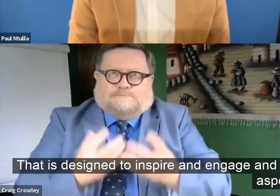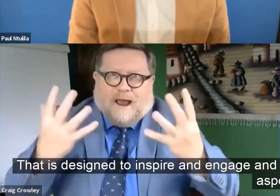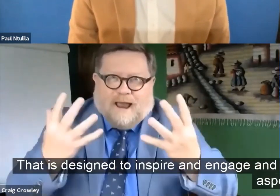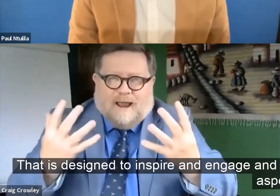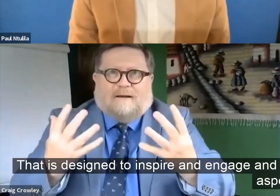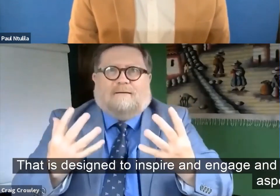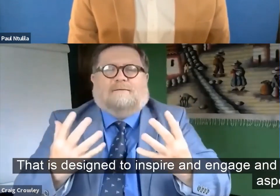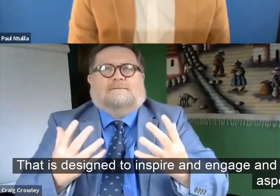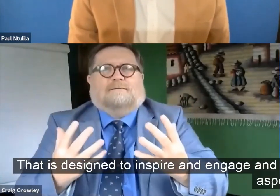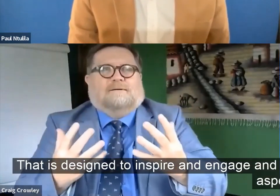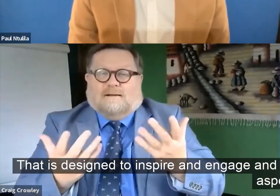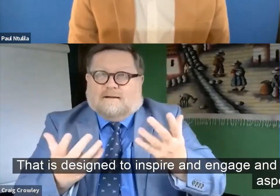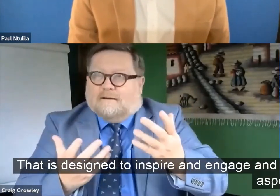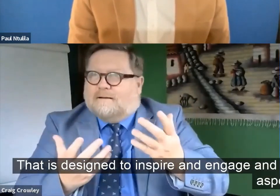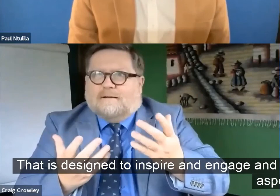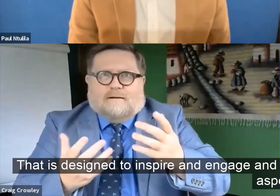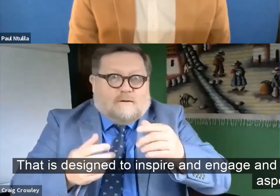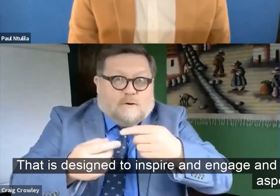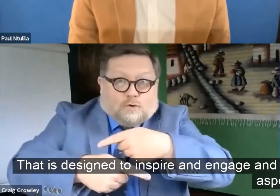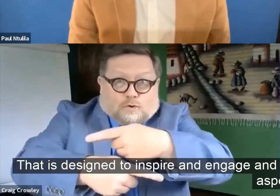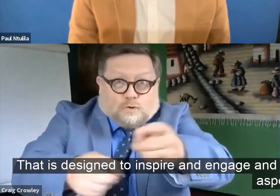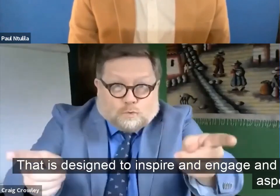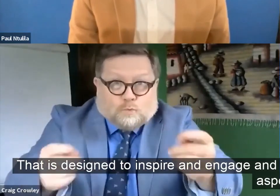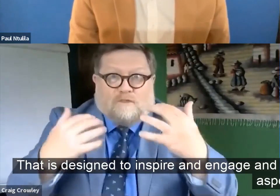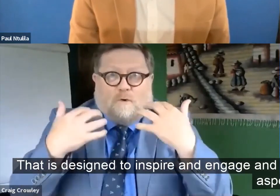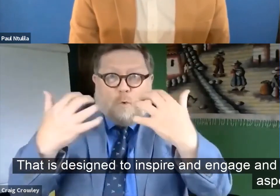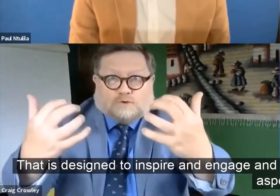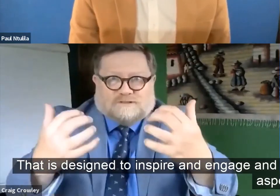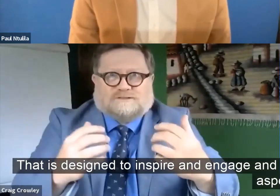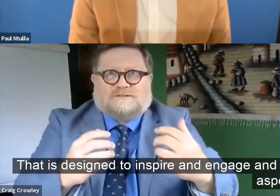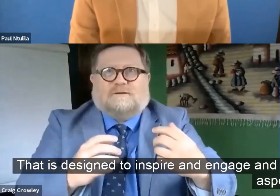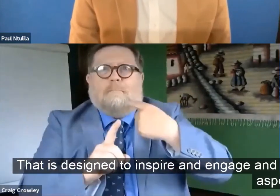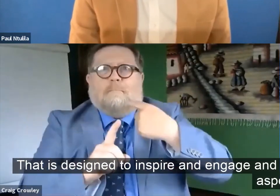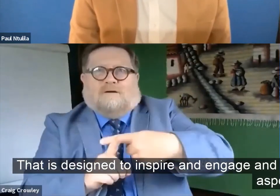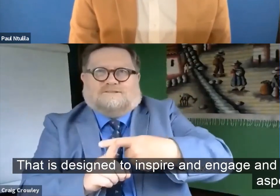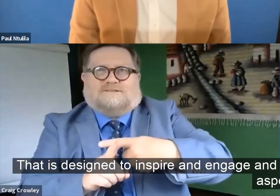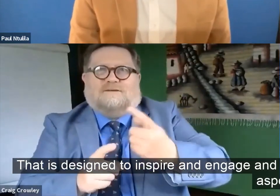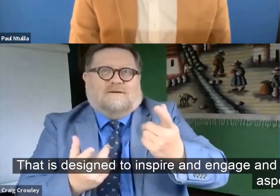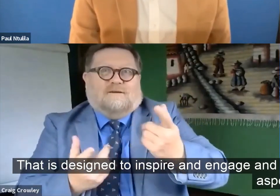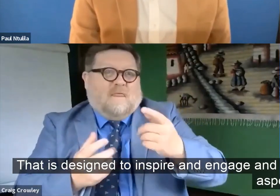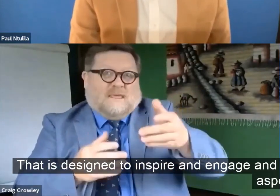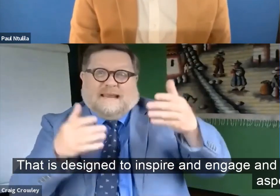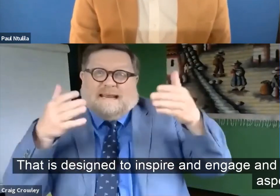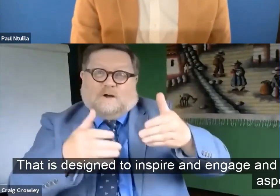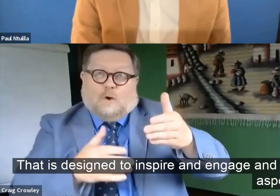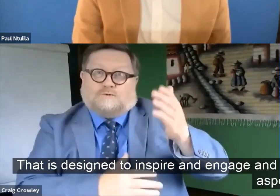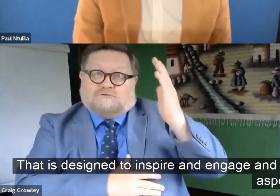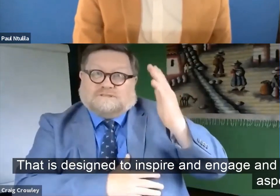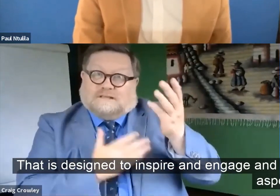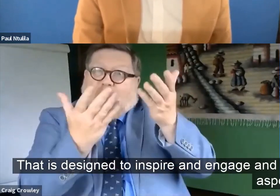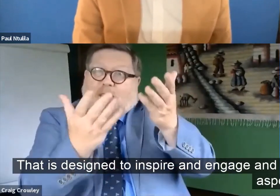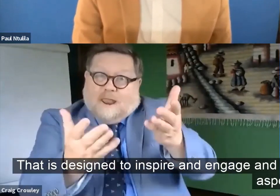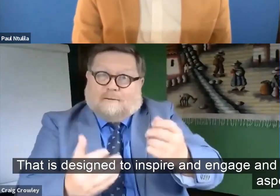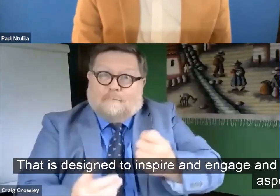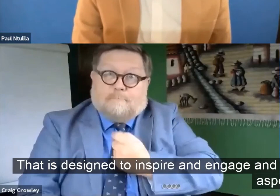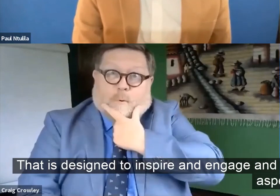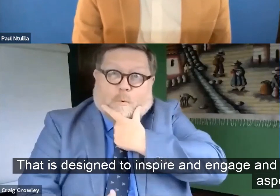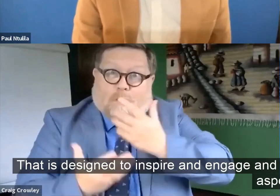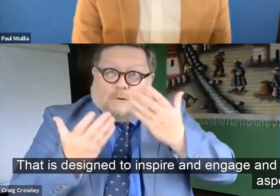to inspire and engage and enable people to have a more